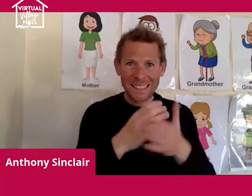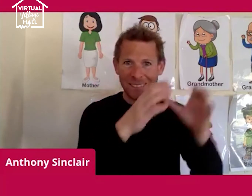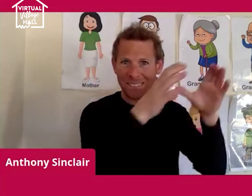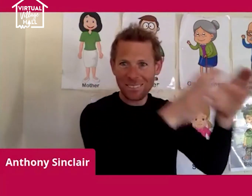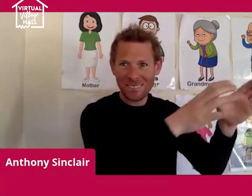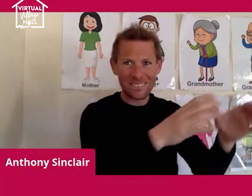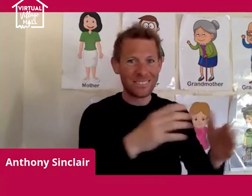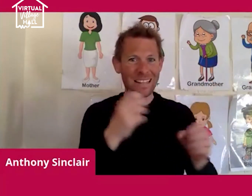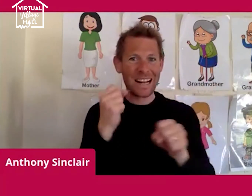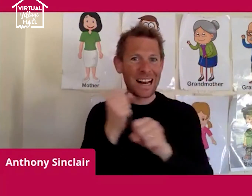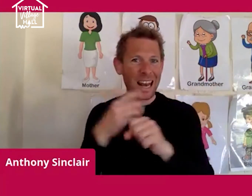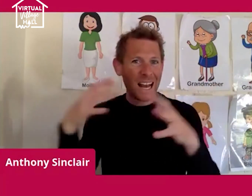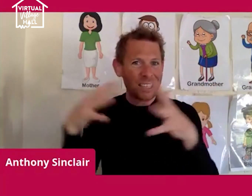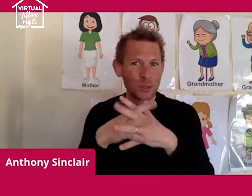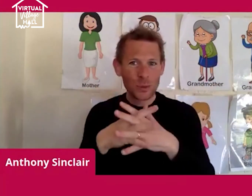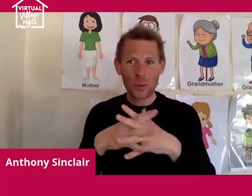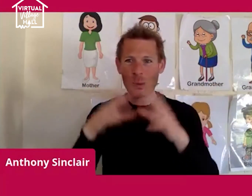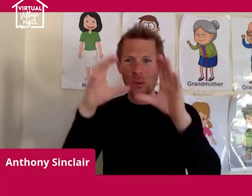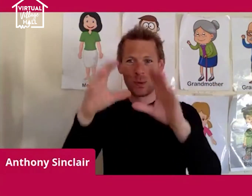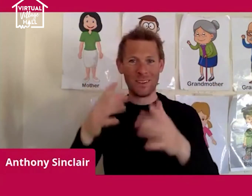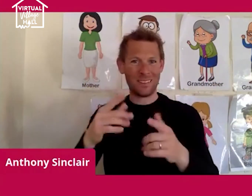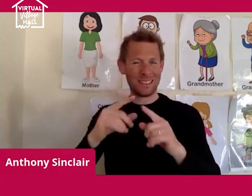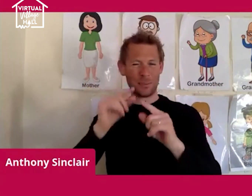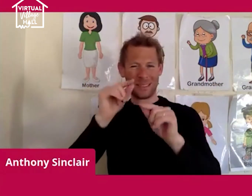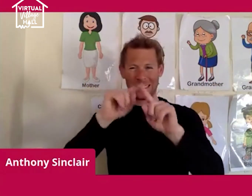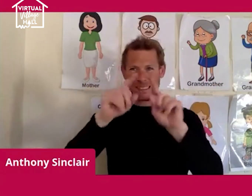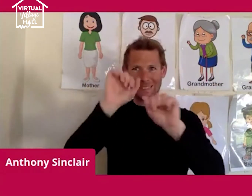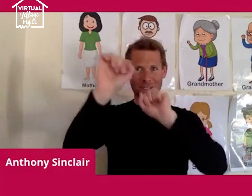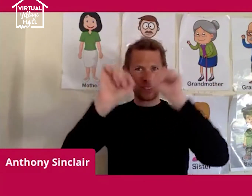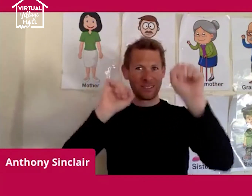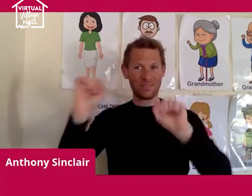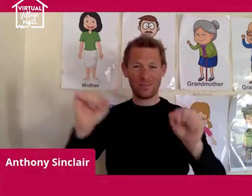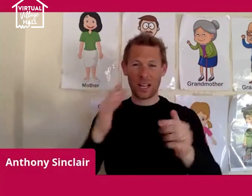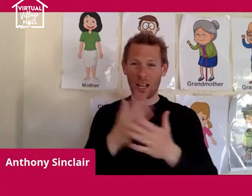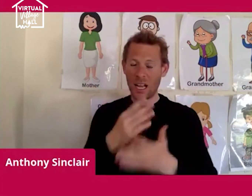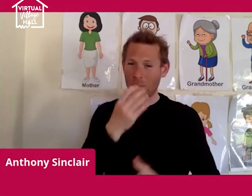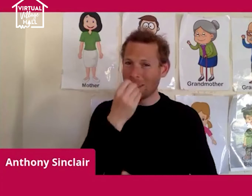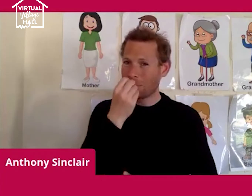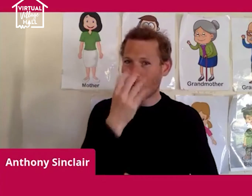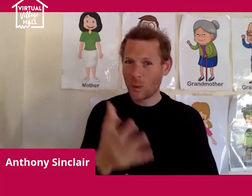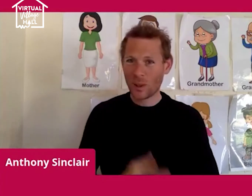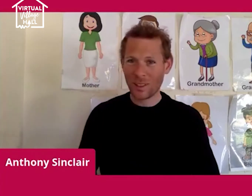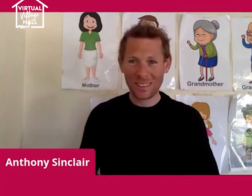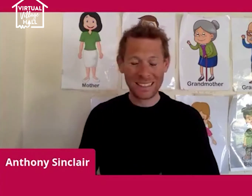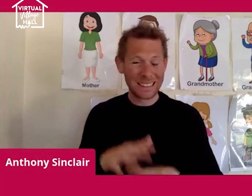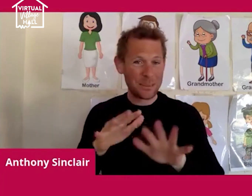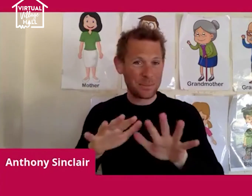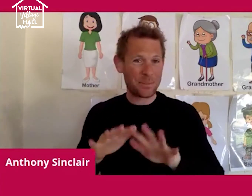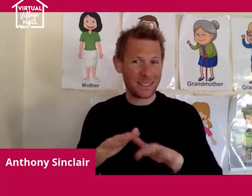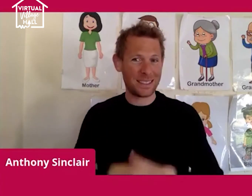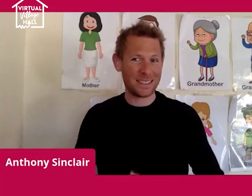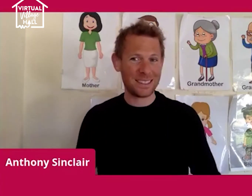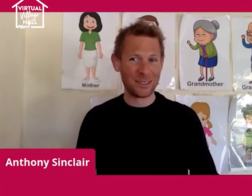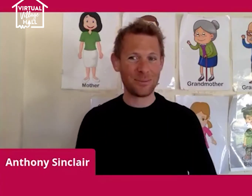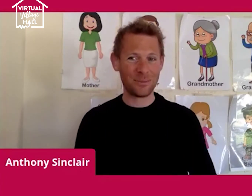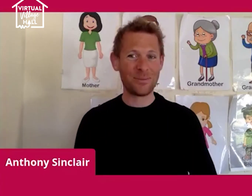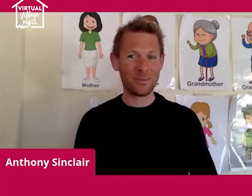has its own very distinct sign. Glasgow as well. And you can see very distinct pockets of sign language, and